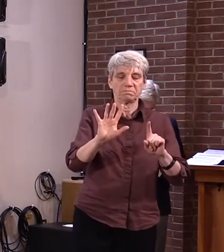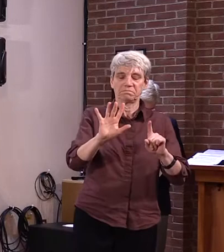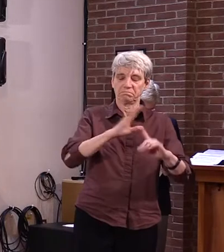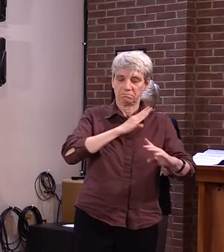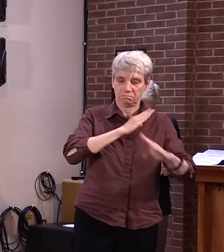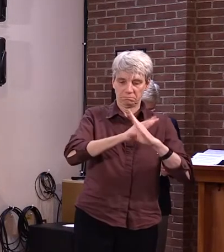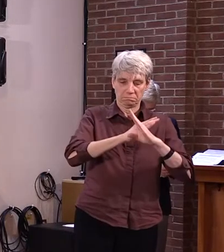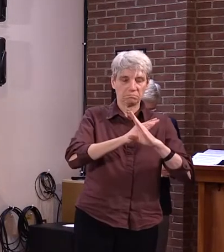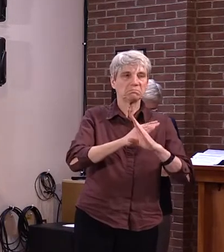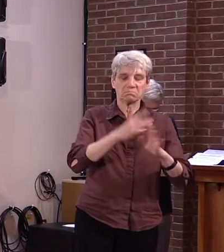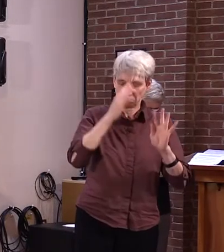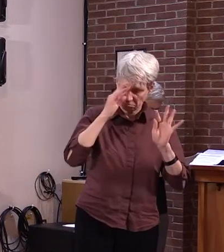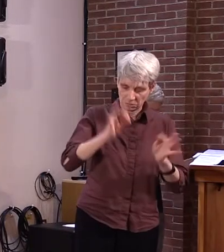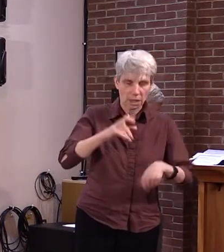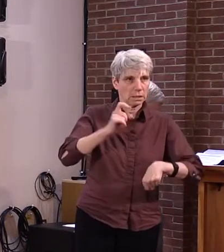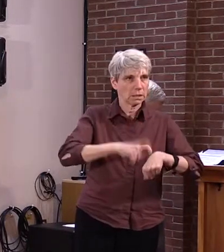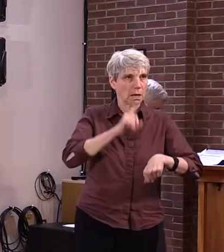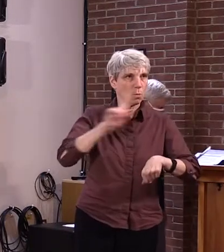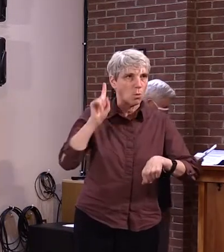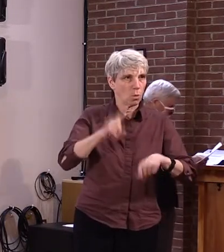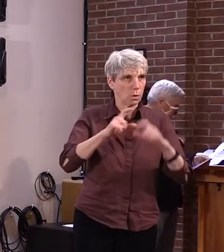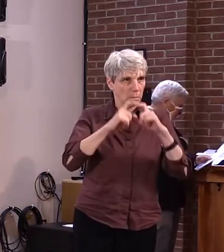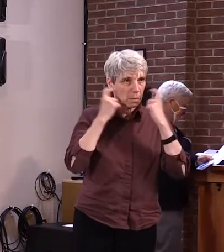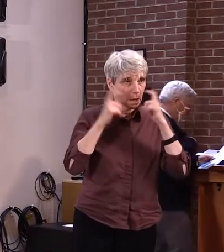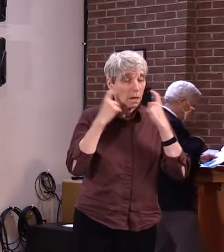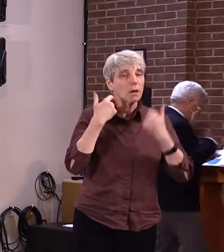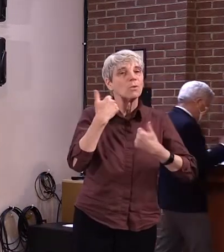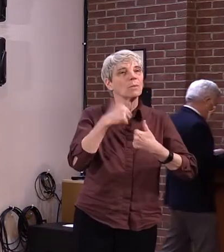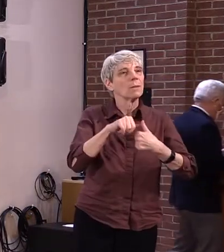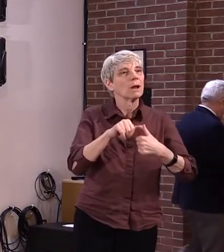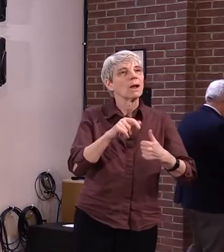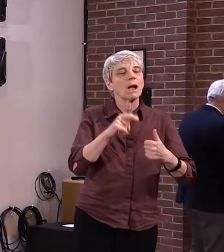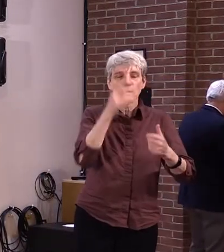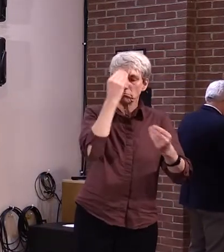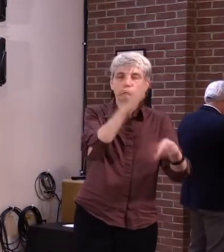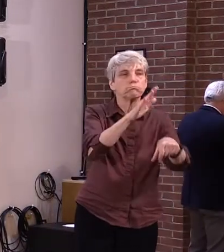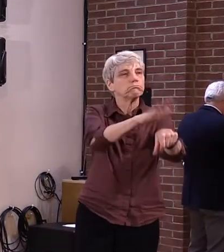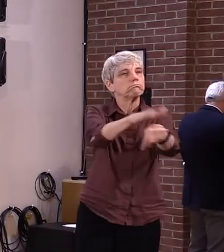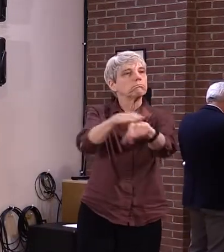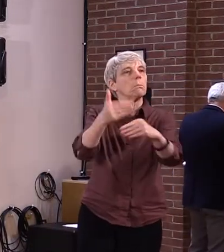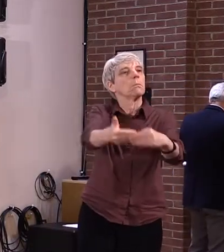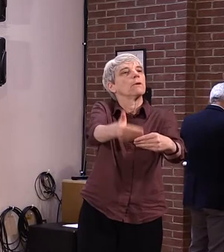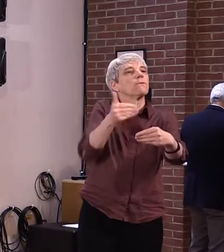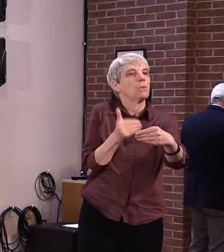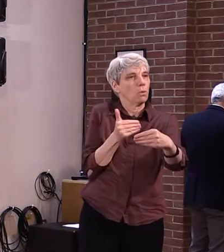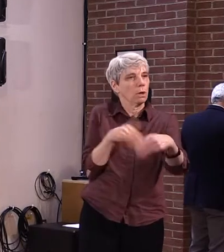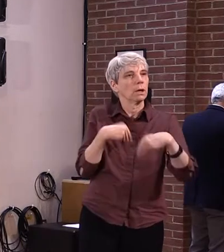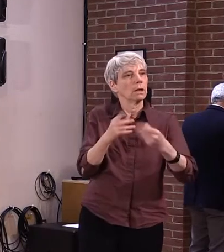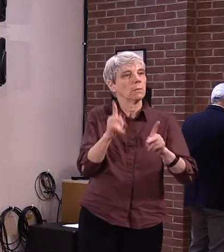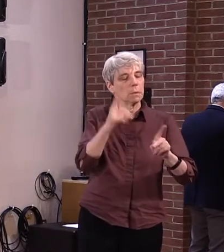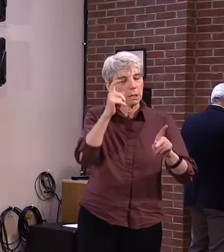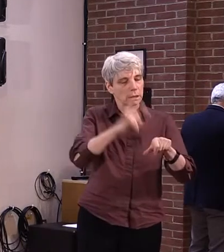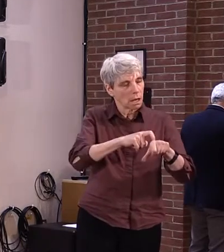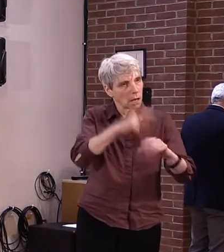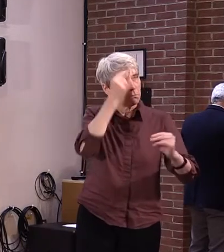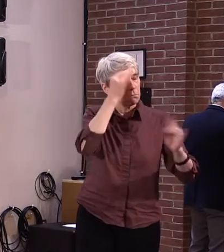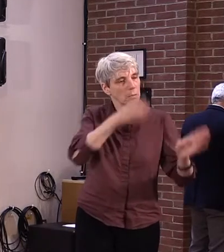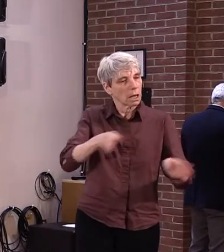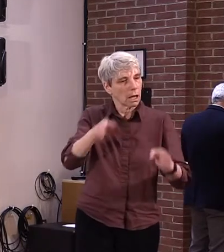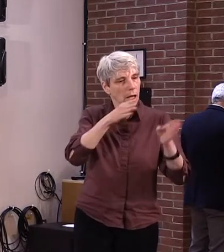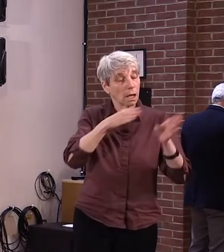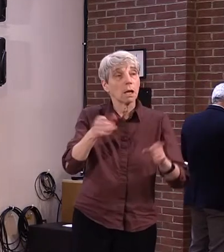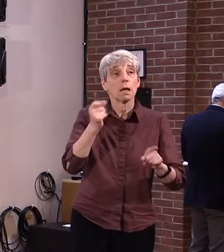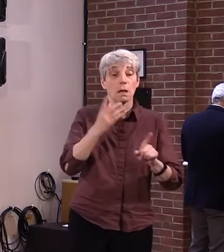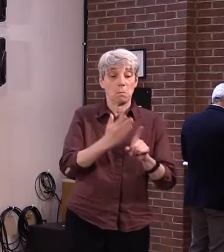at that point, and we gave enough flexibility, enough time to implement. But I don't believe we had low case numbers